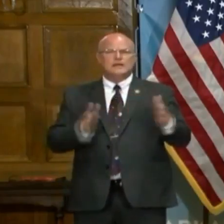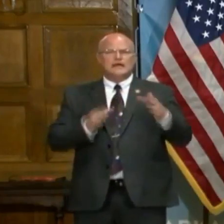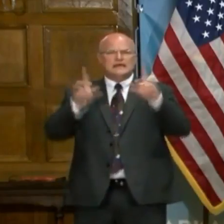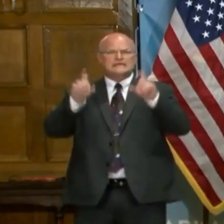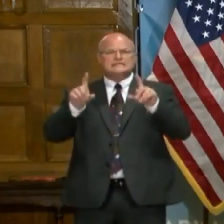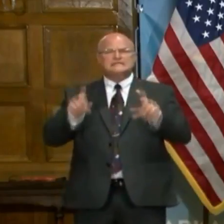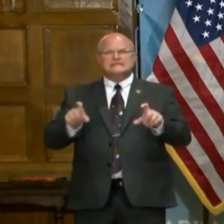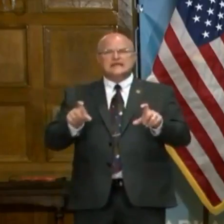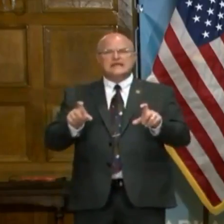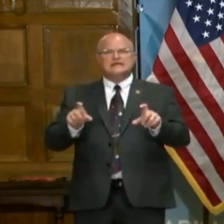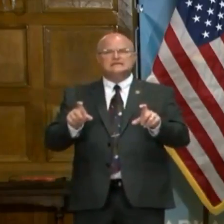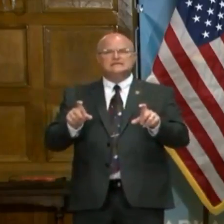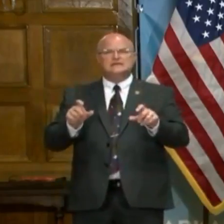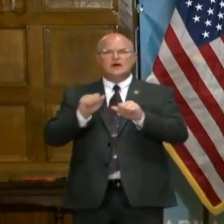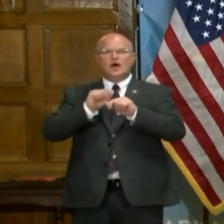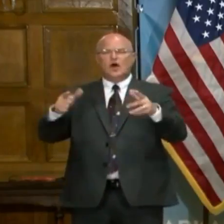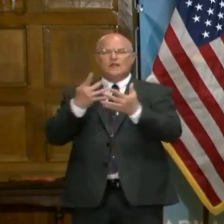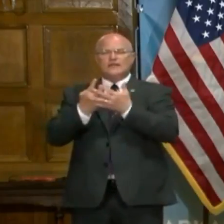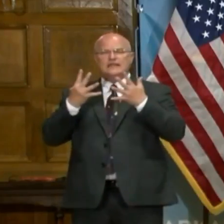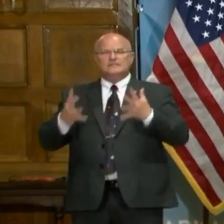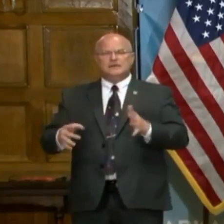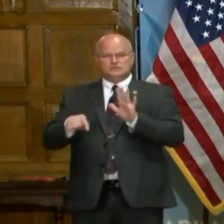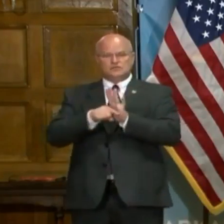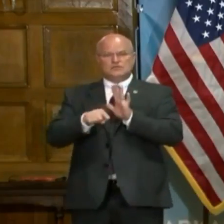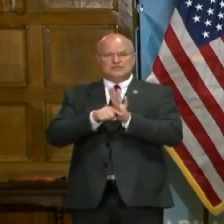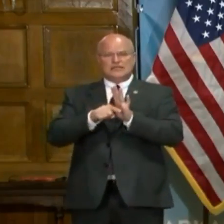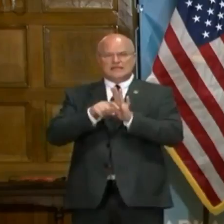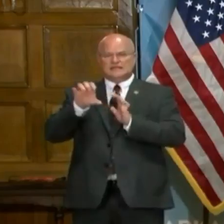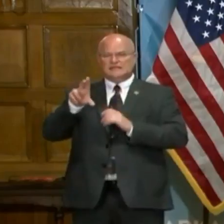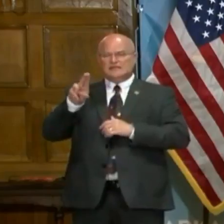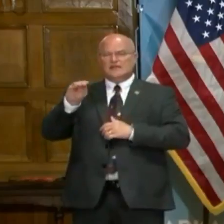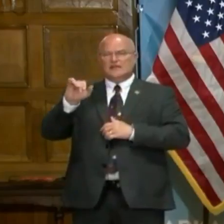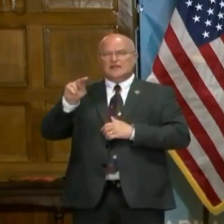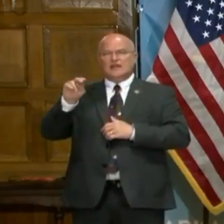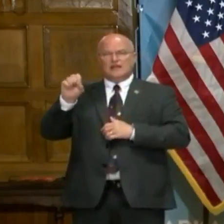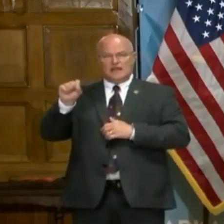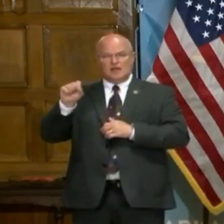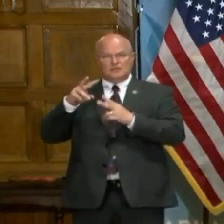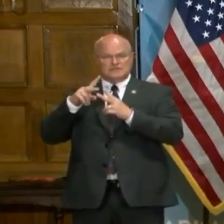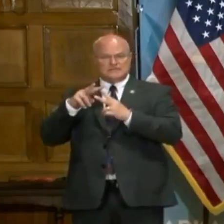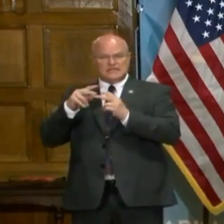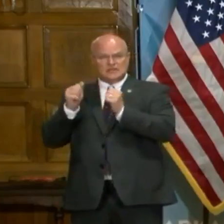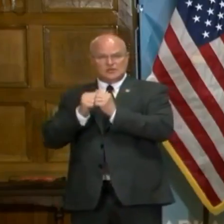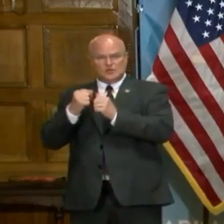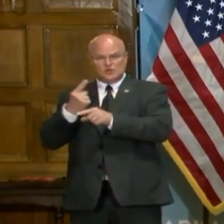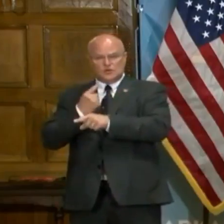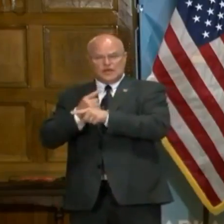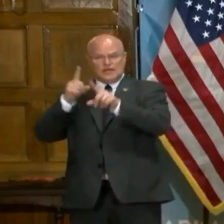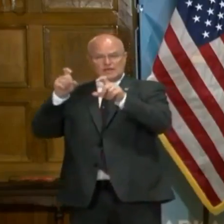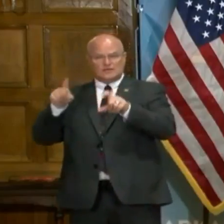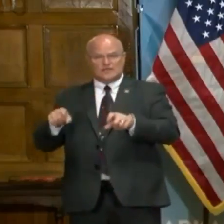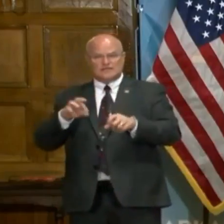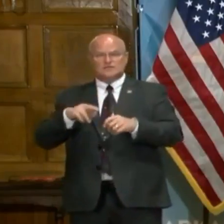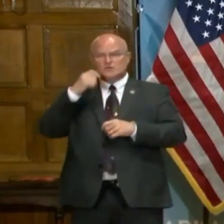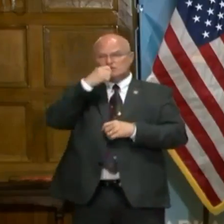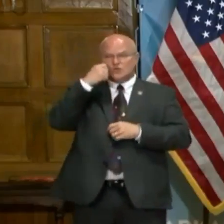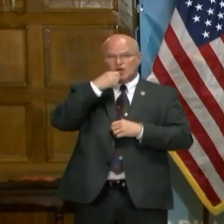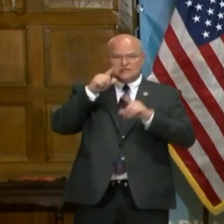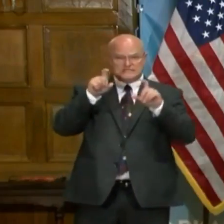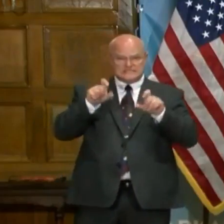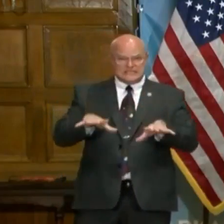to test all the inmates who were negative at Cummins, either with the regular test or with the